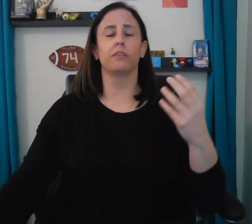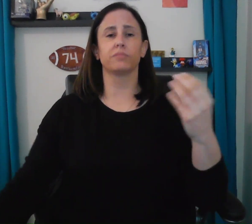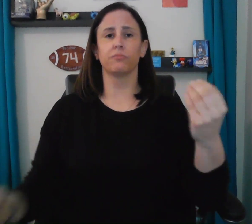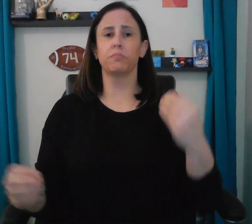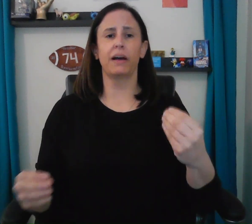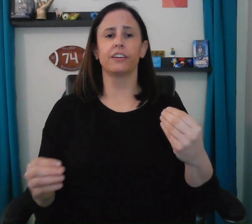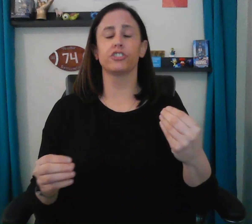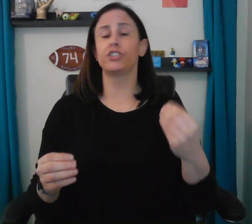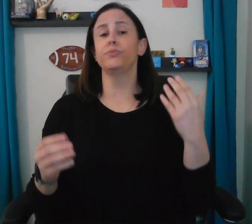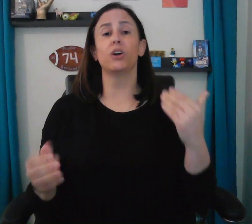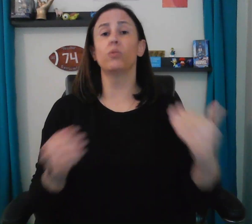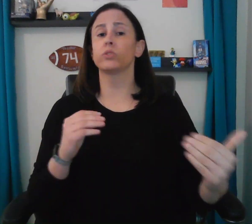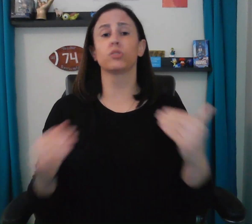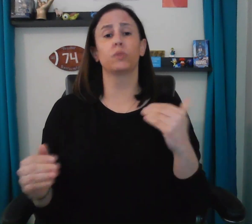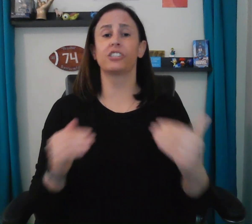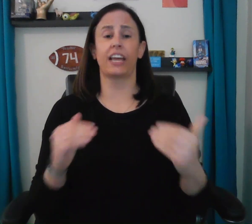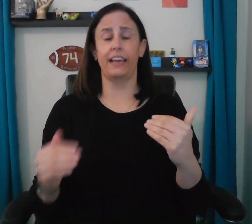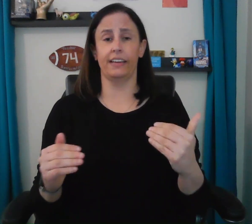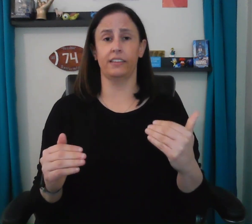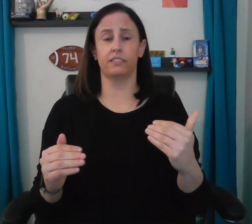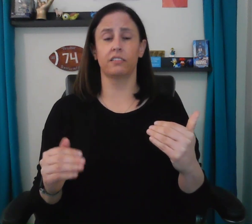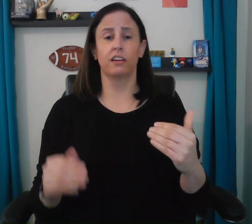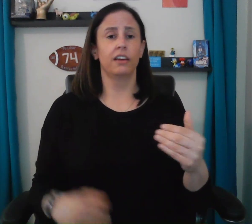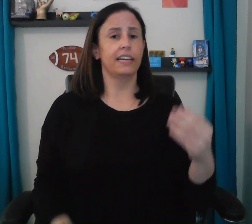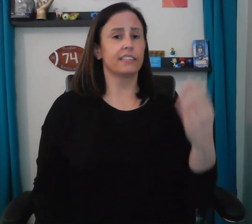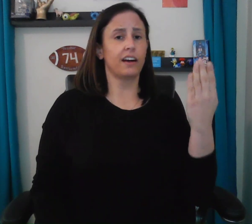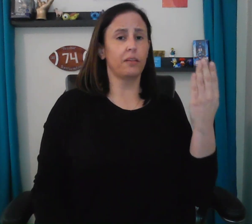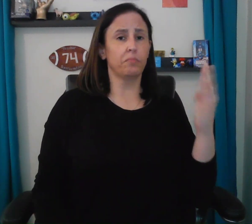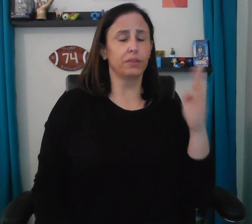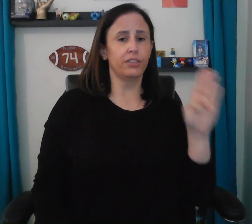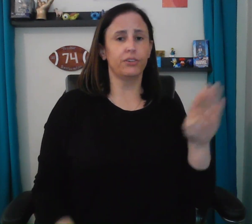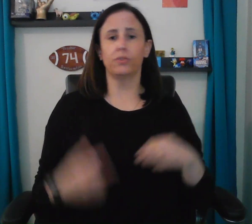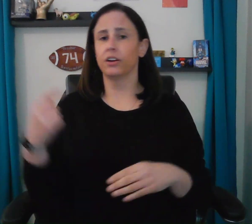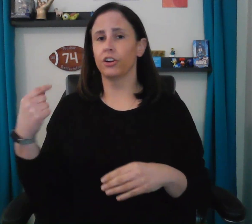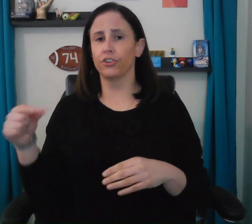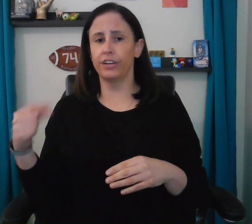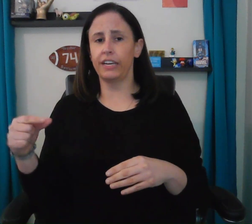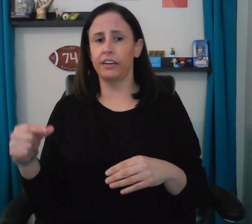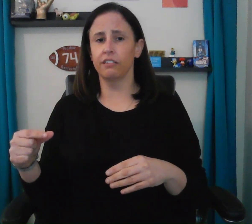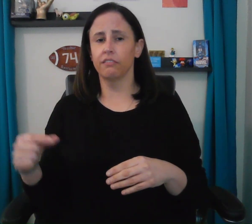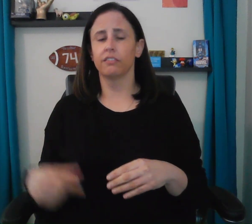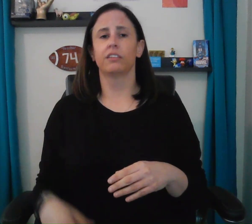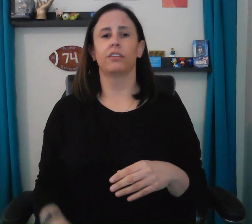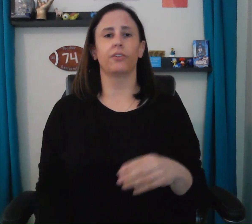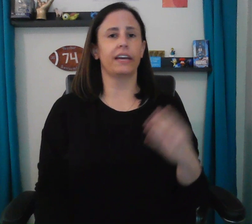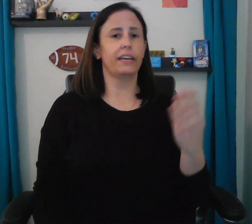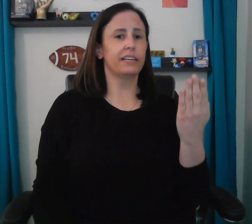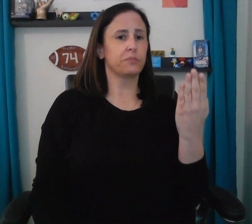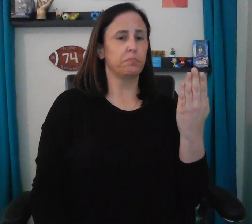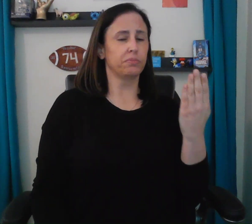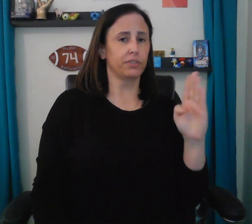some reminders, you don't switch hands. It's not blue, green, okay? It's